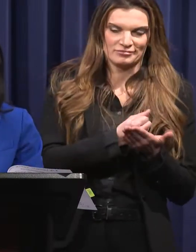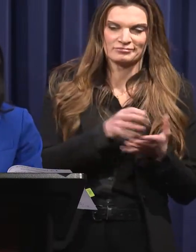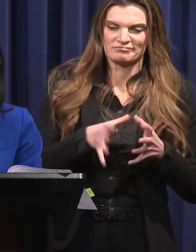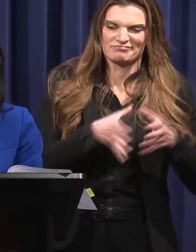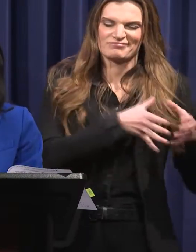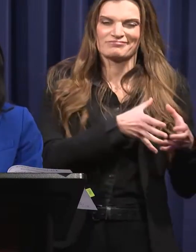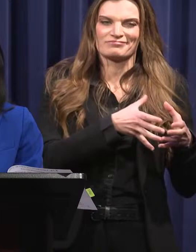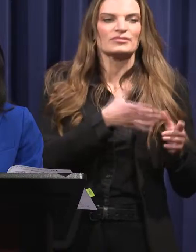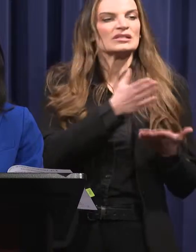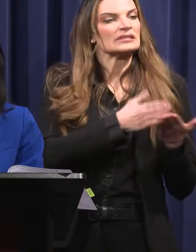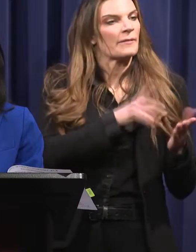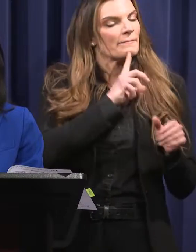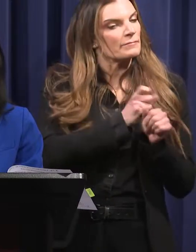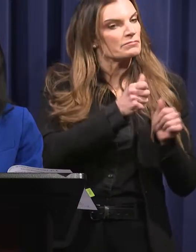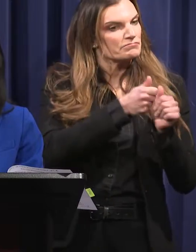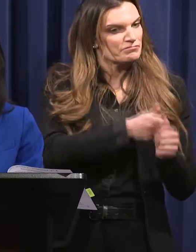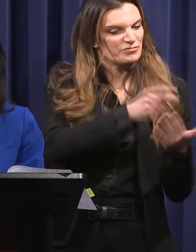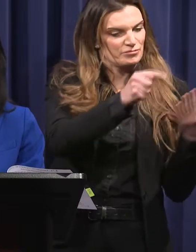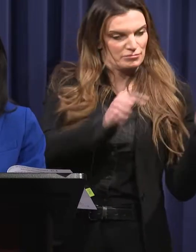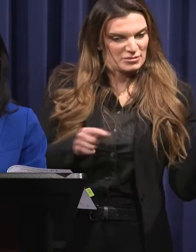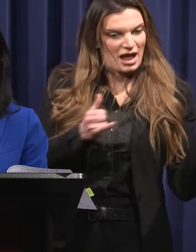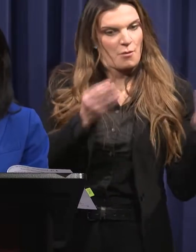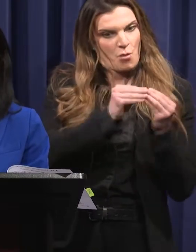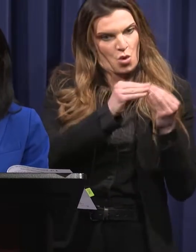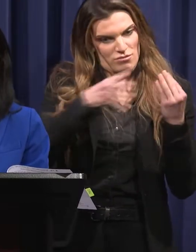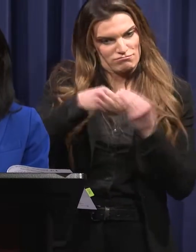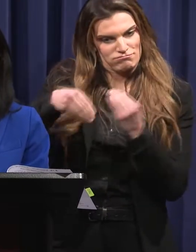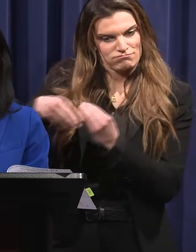is an additional